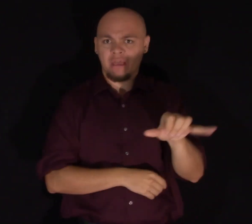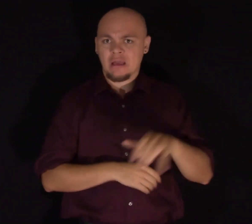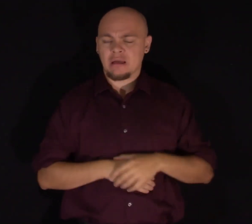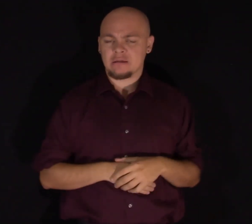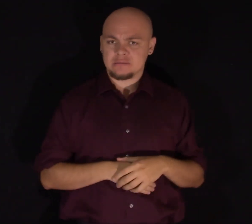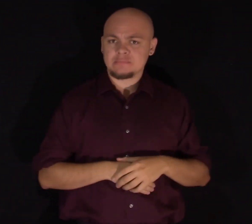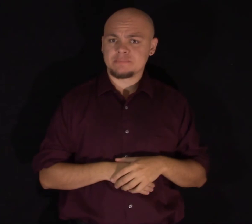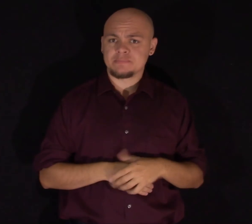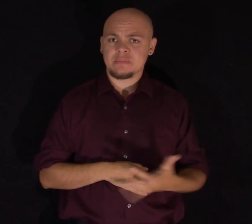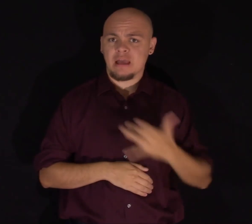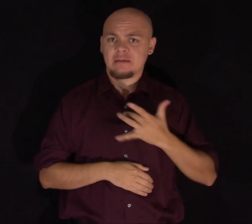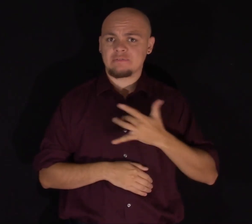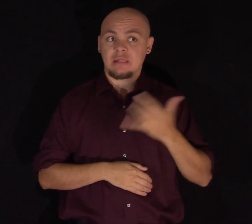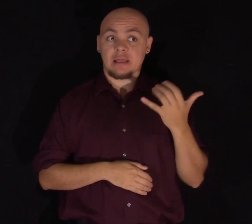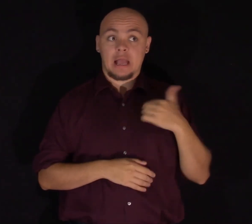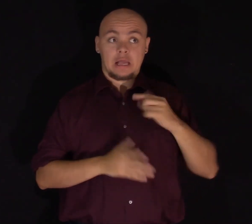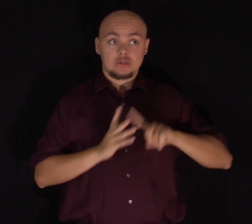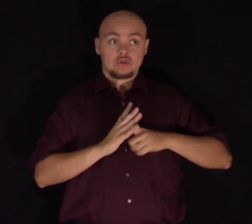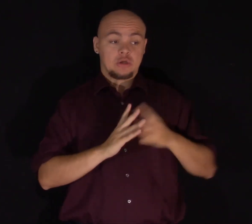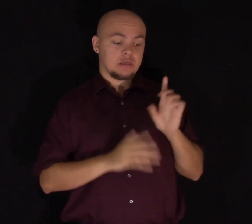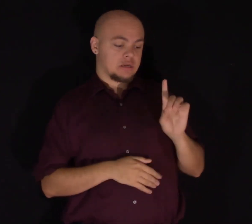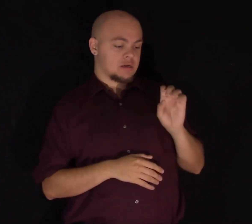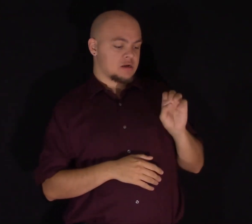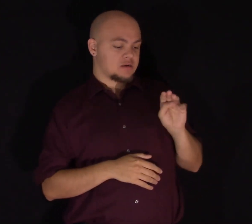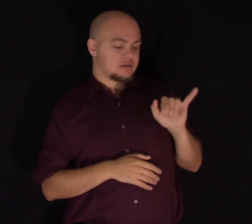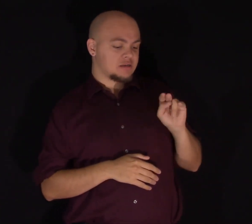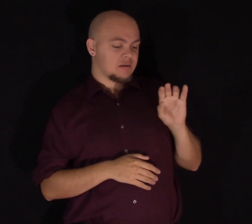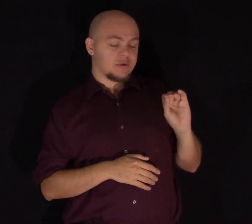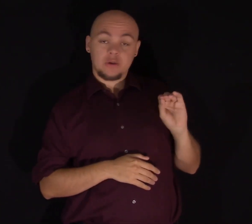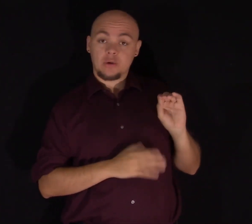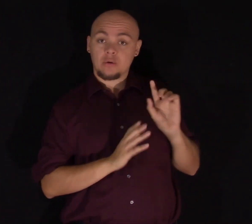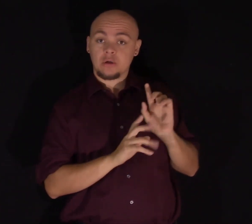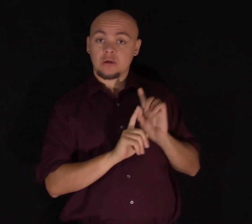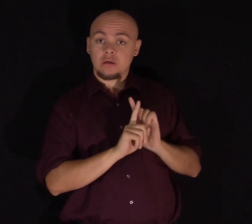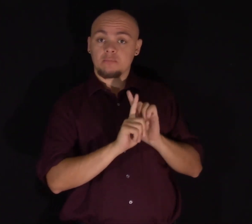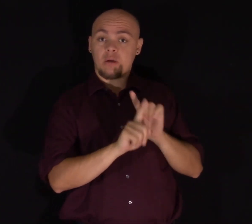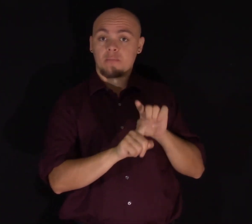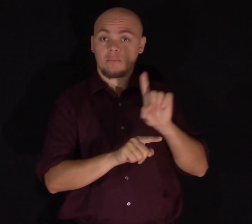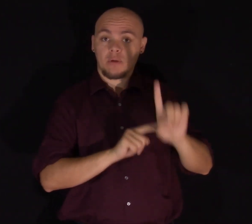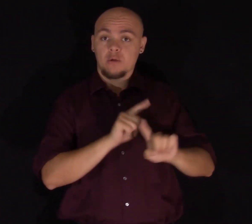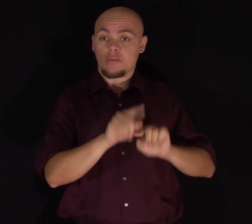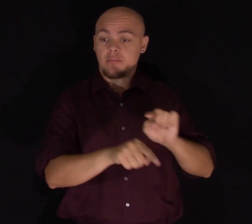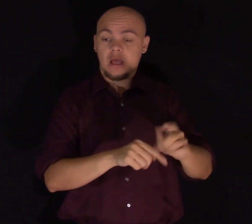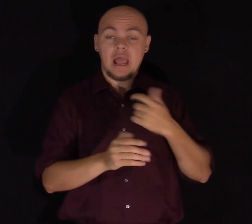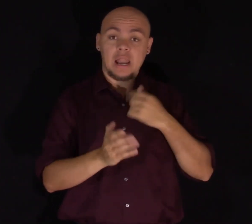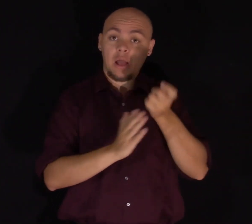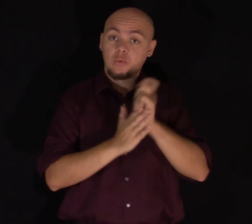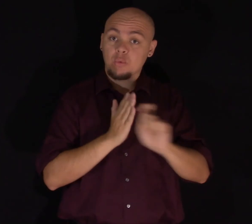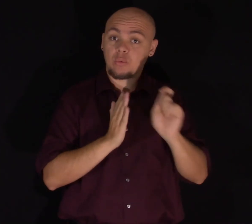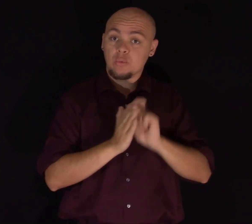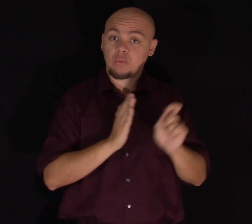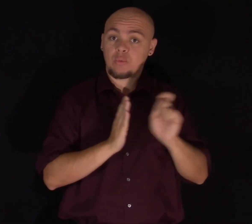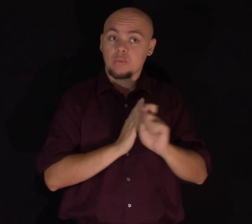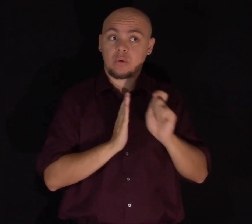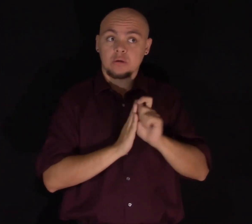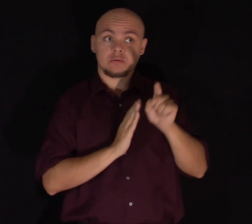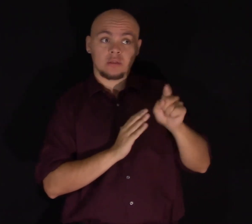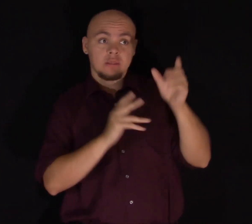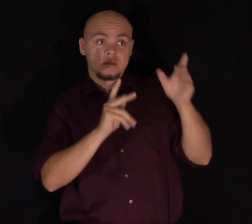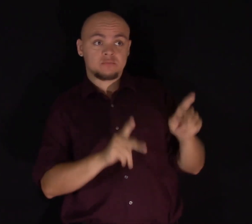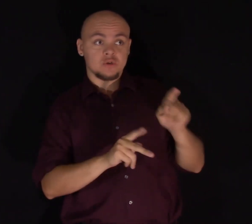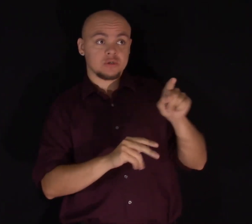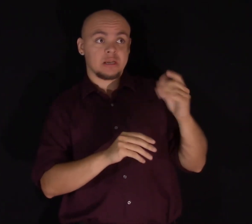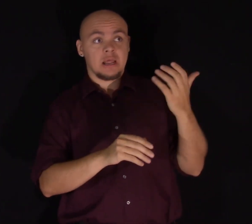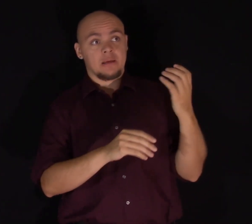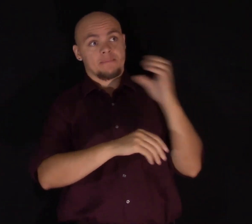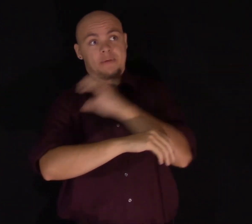like I was the domino the time I read a disturbing memoir by a public figure and wrote a piece about it. And I knew this person was more powerful than